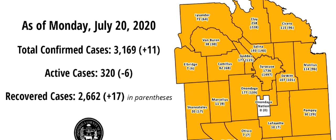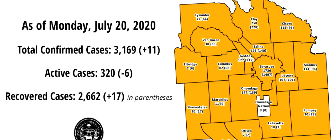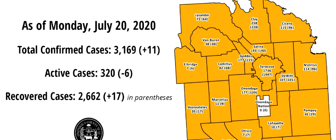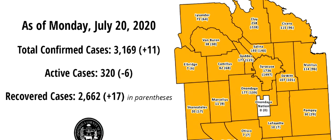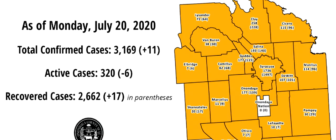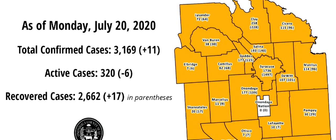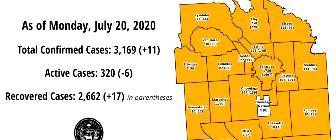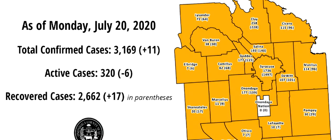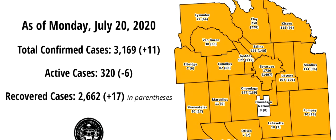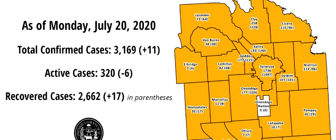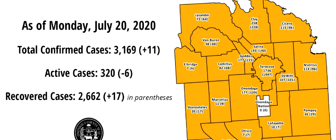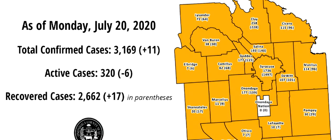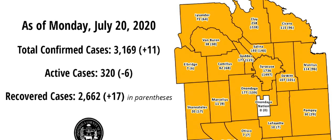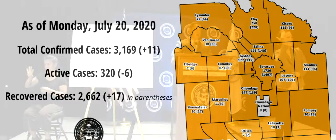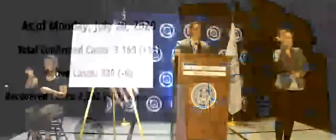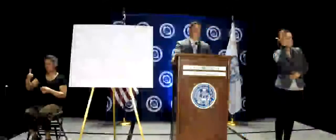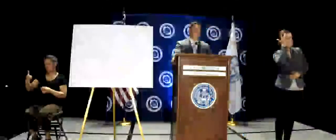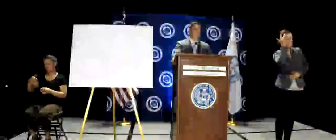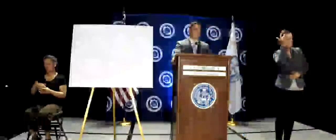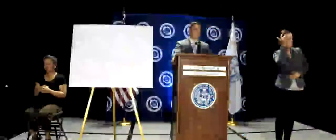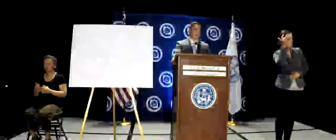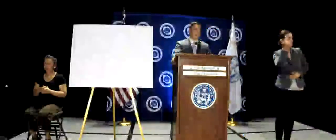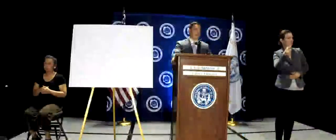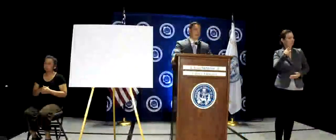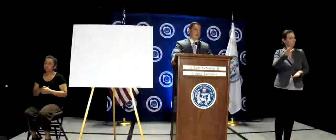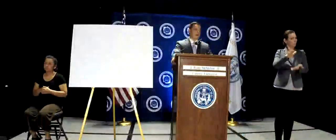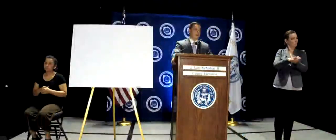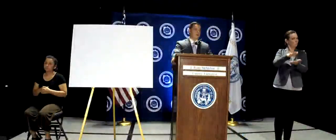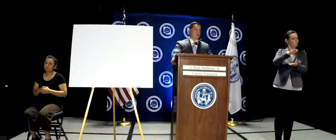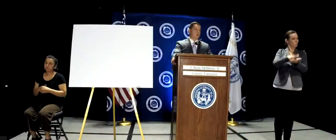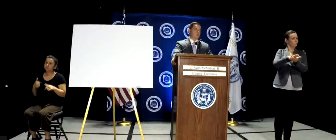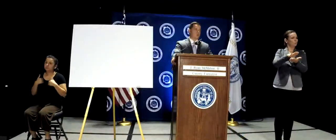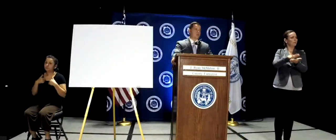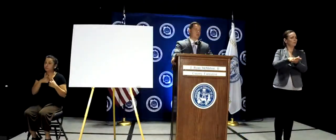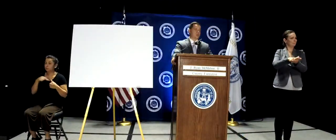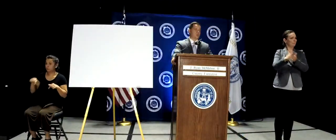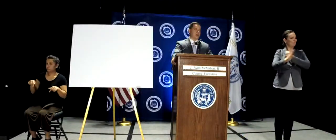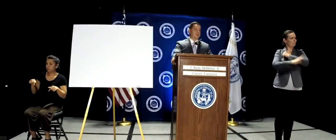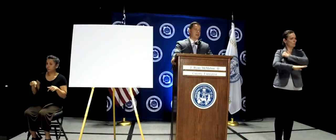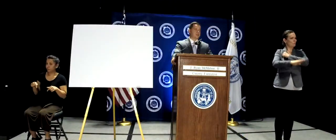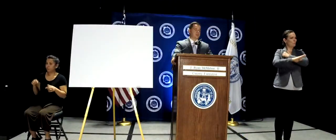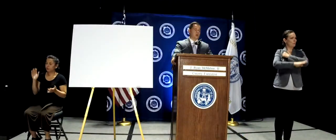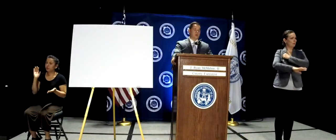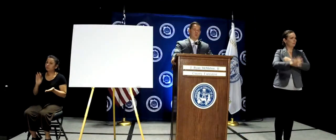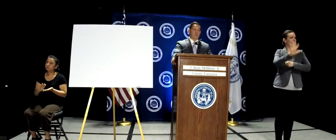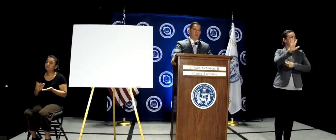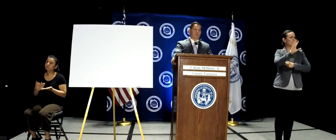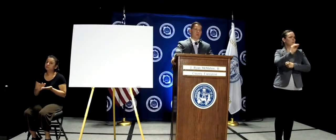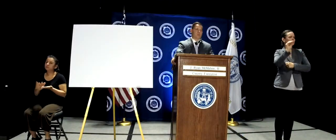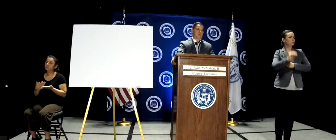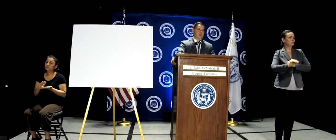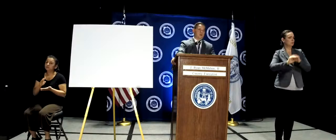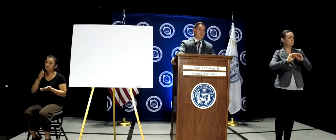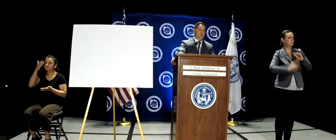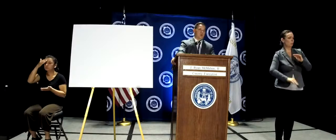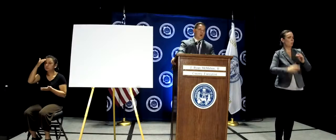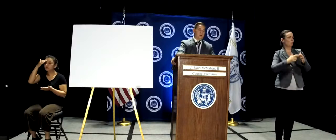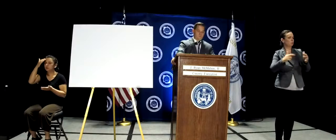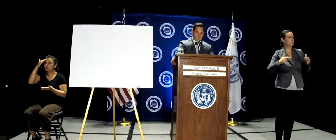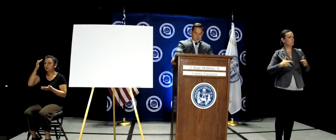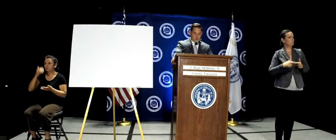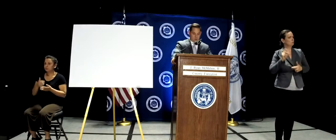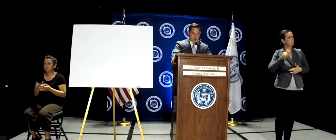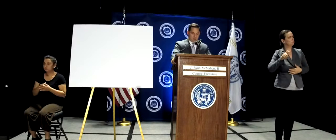at starting school, 5%. The regional rate is actually lower than 1.3%, closer